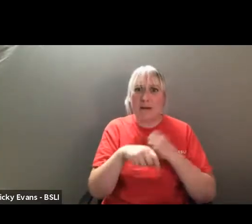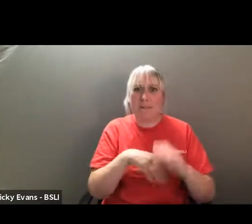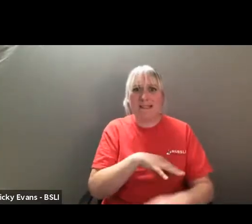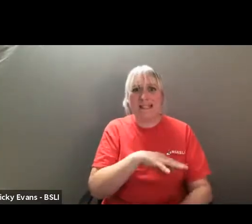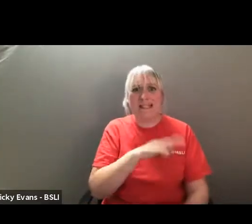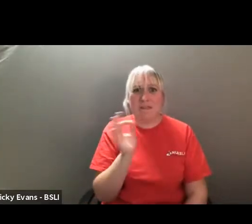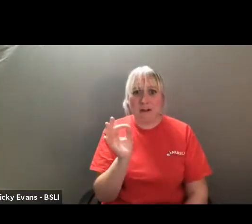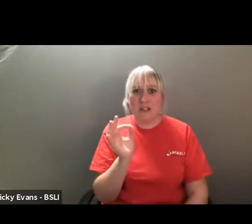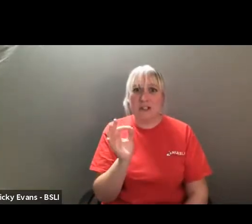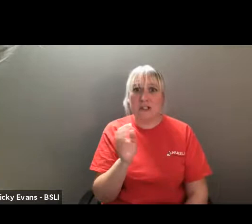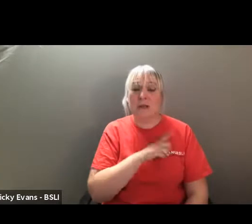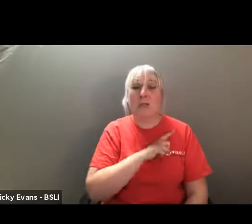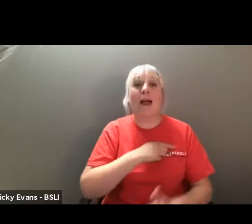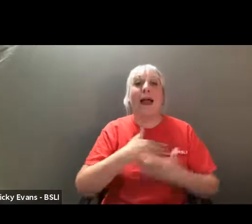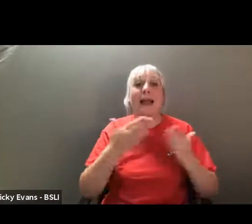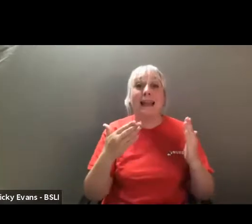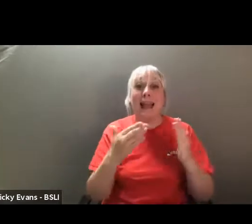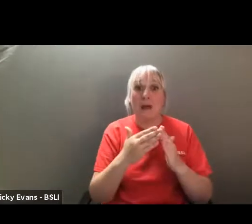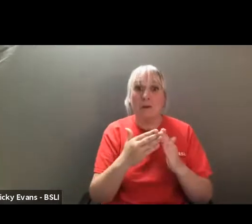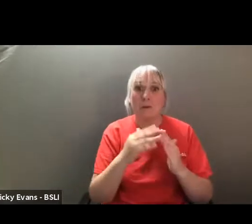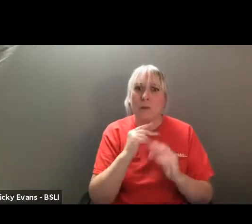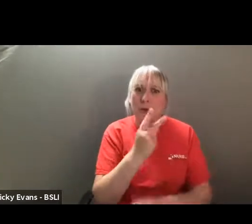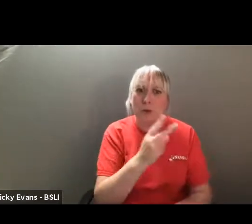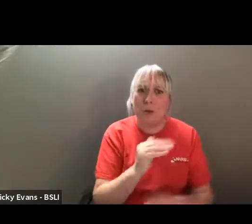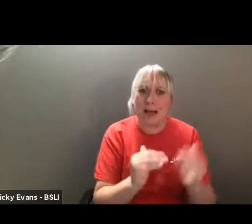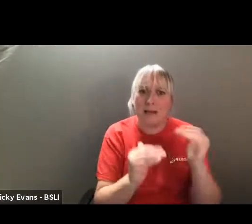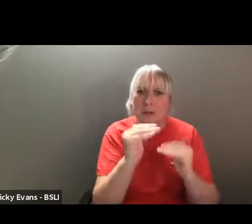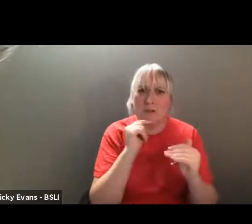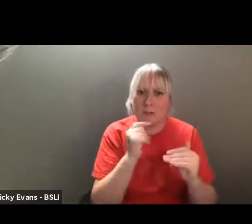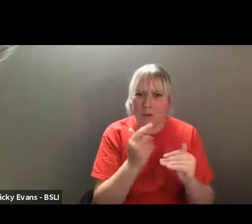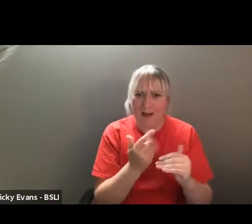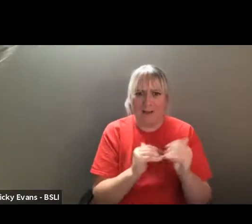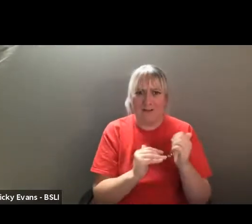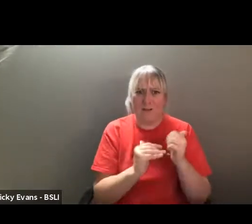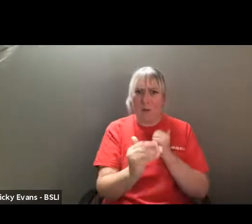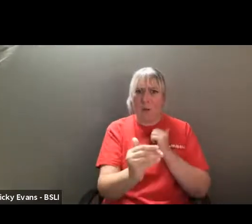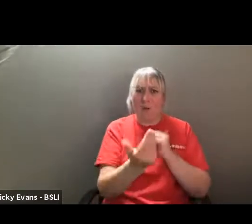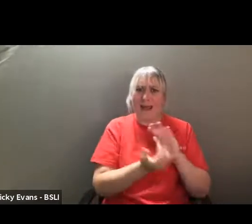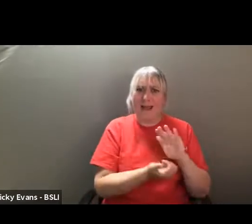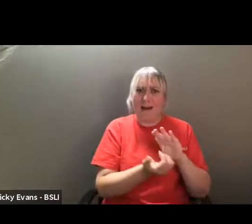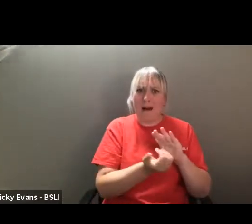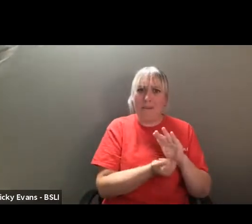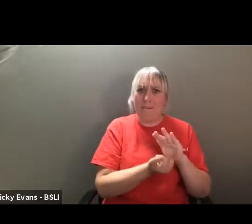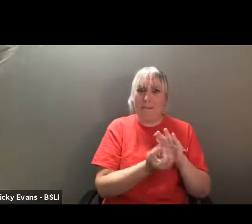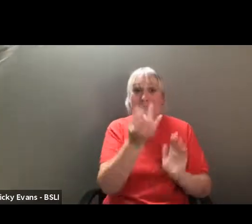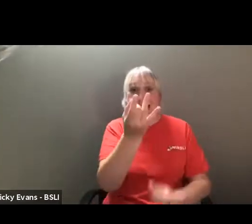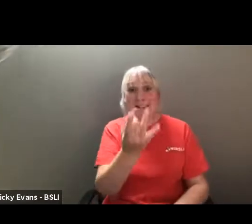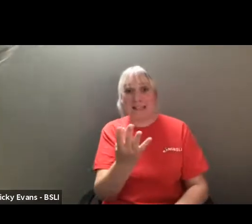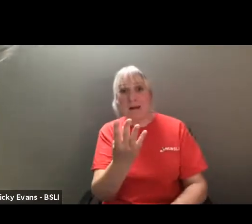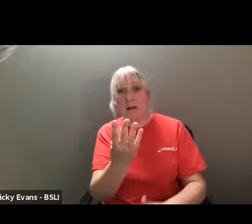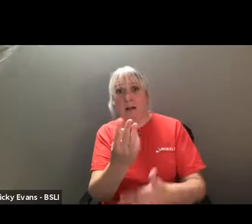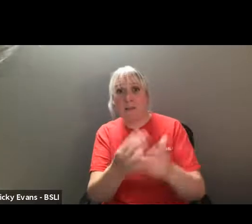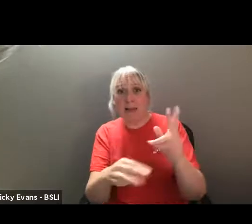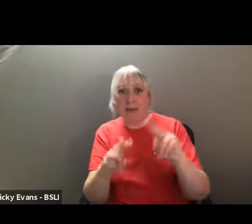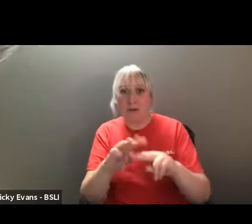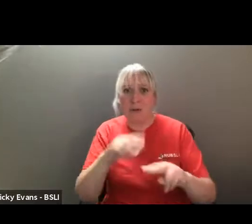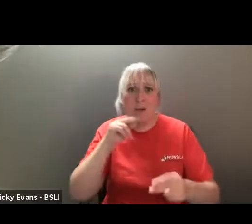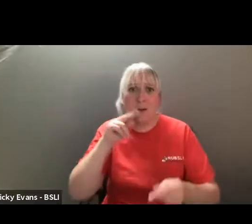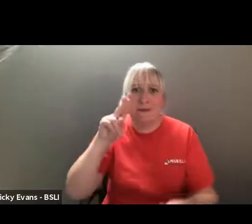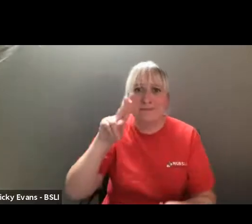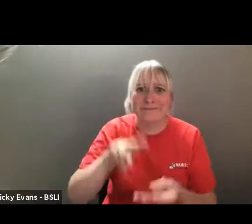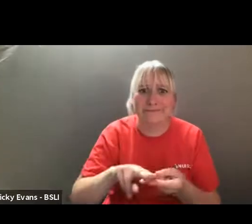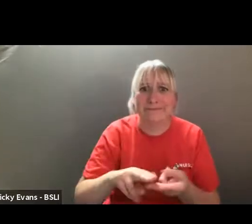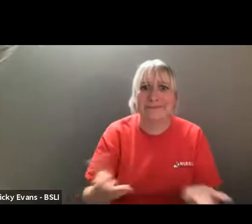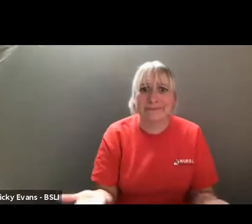two adults would be getting considerably more income than a lone parent household would get. And that would actually